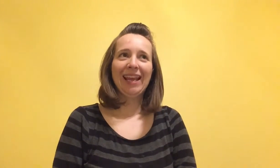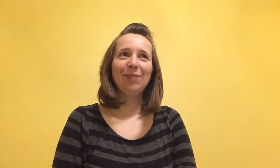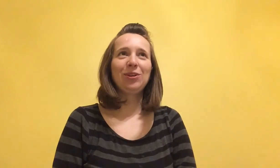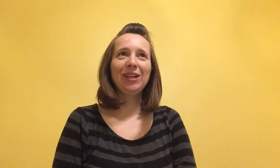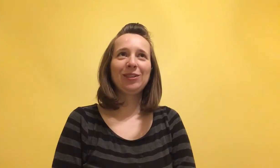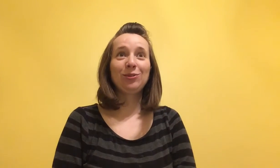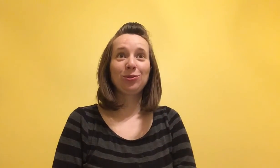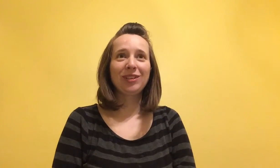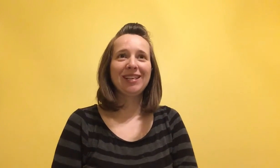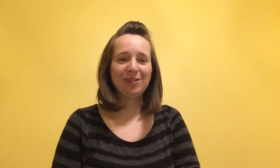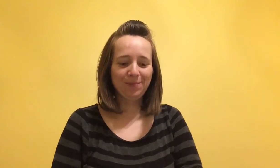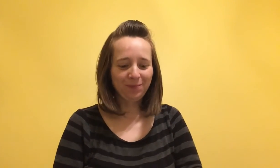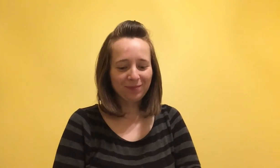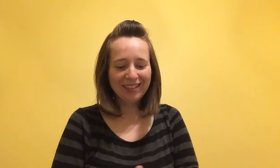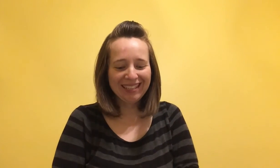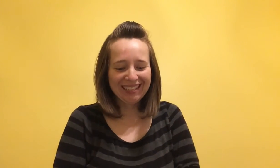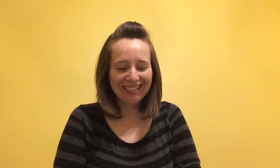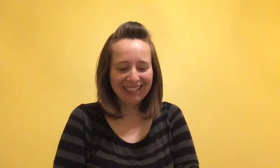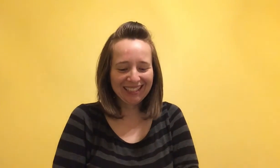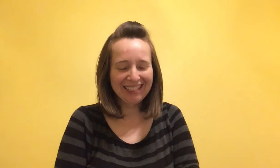I'm going to get a little dorky here.